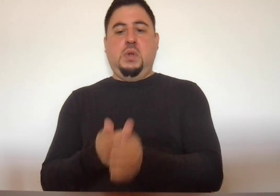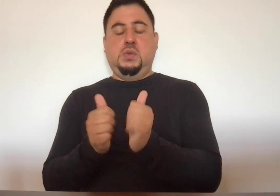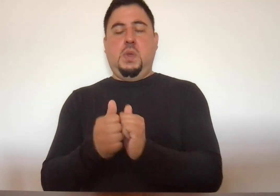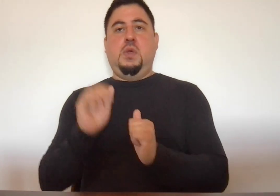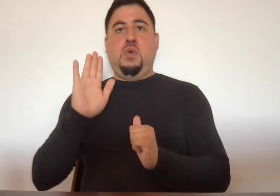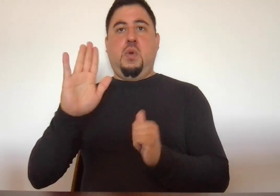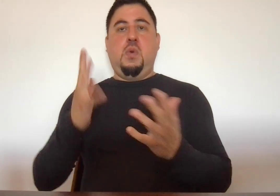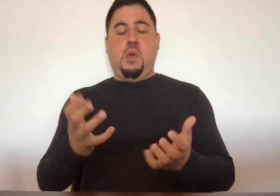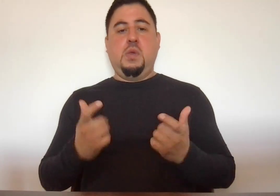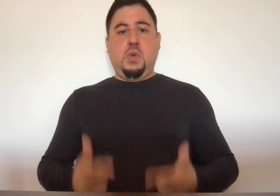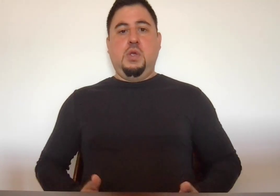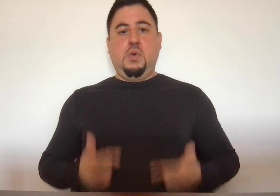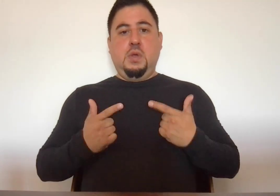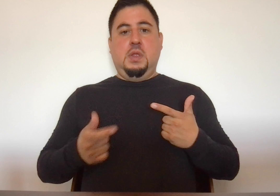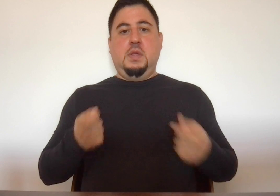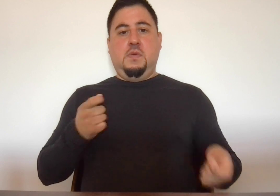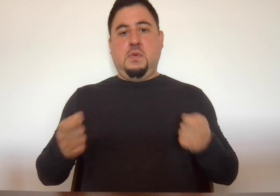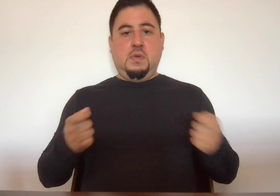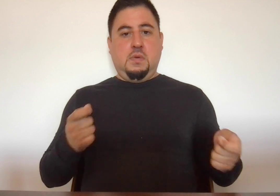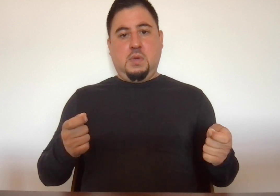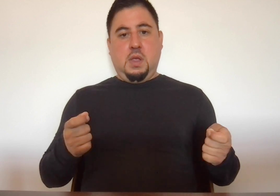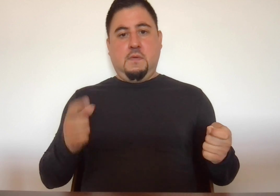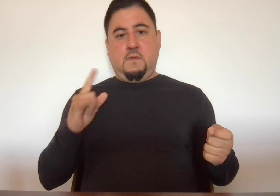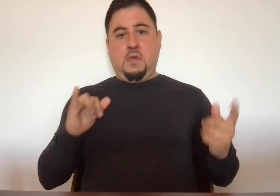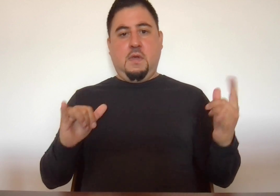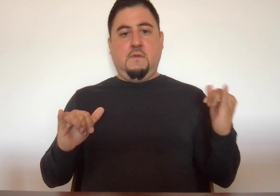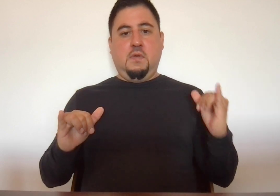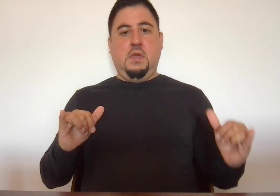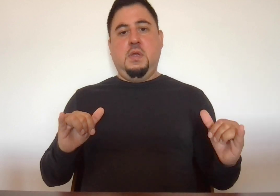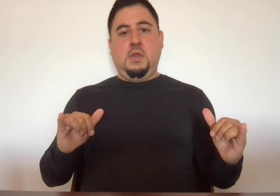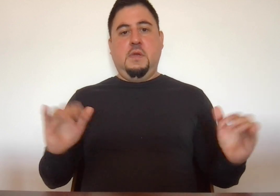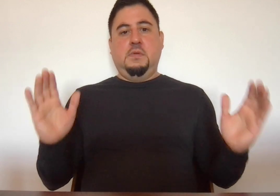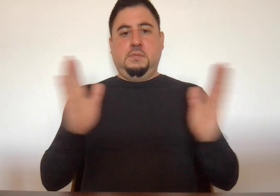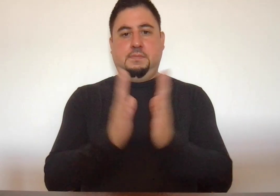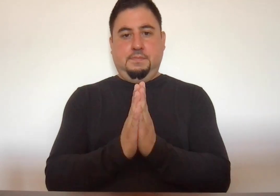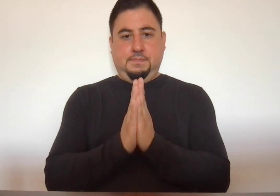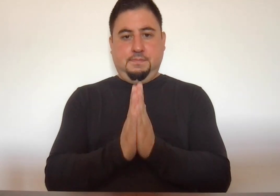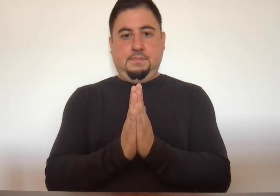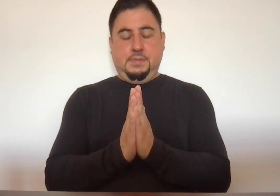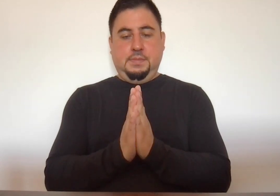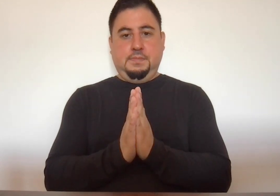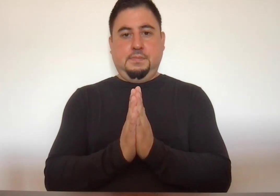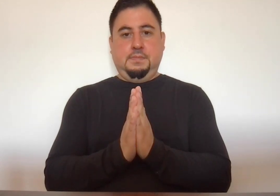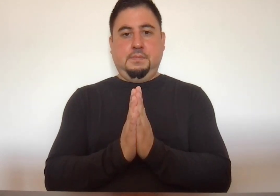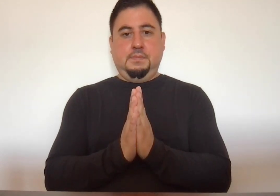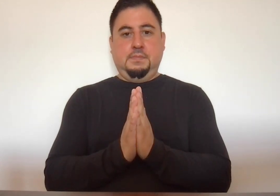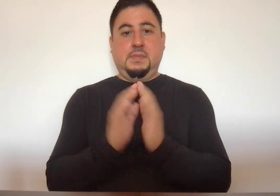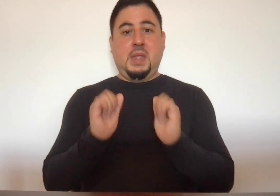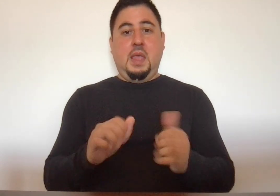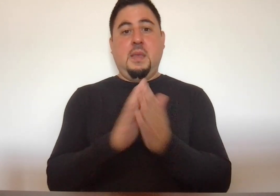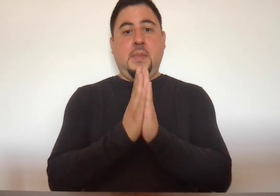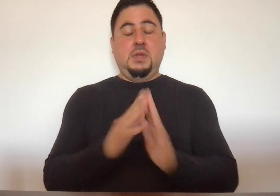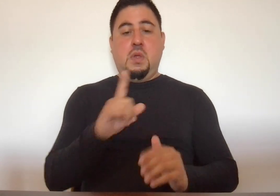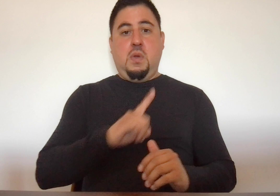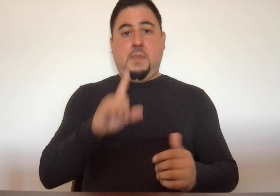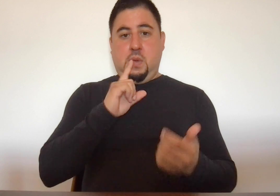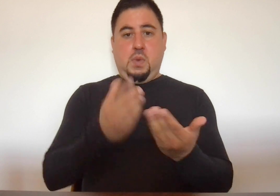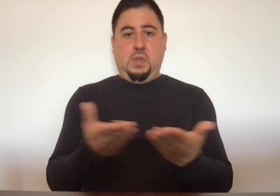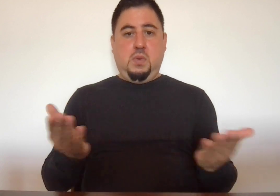with your will. For you live and reign forever and ever. Amen. May the peace of the Lord be with you